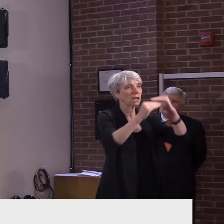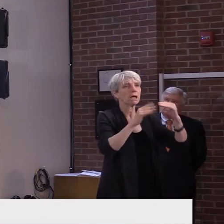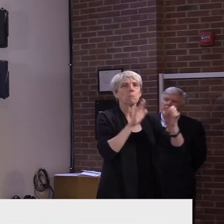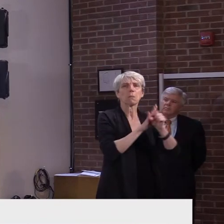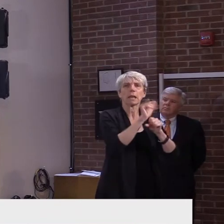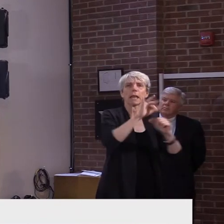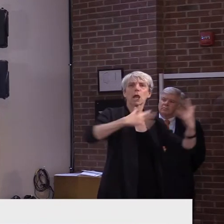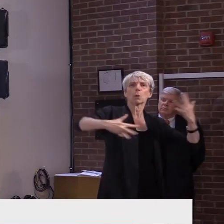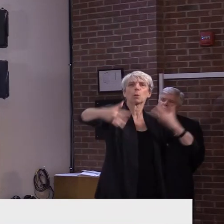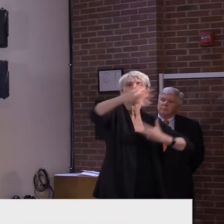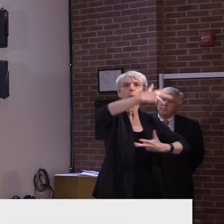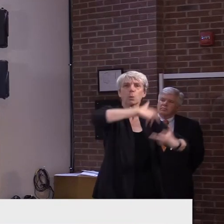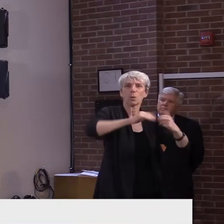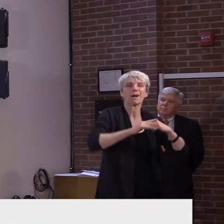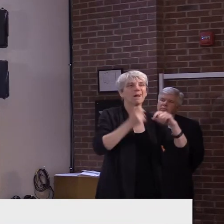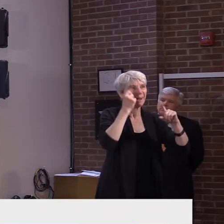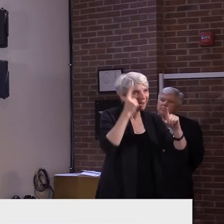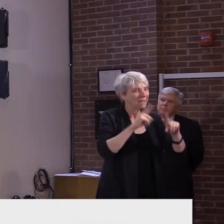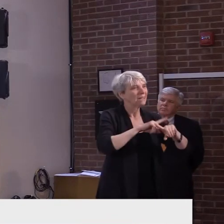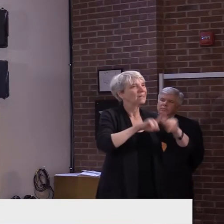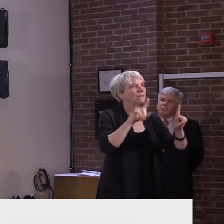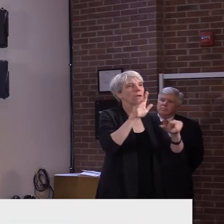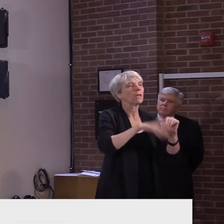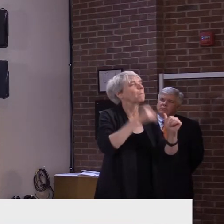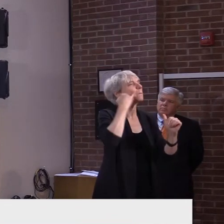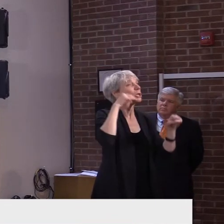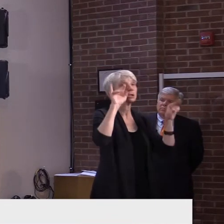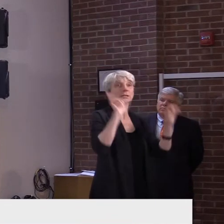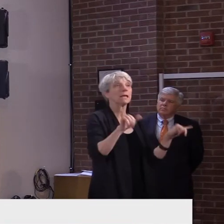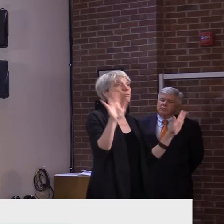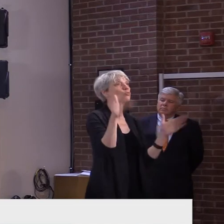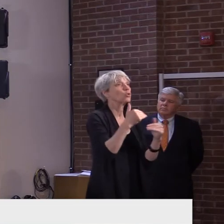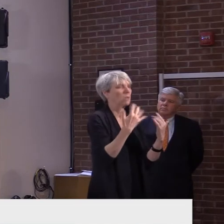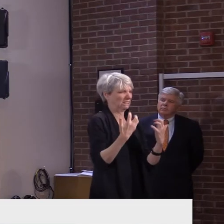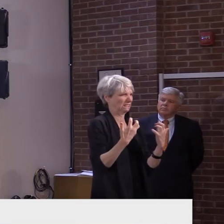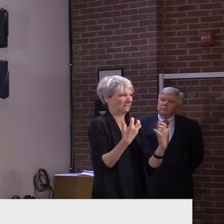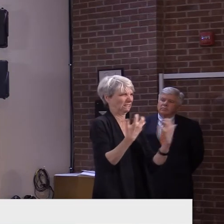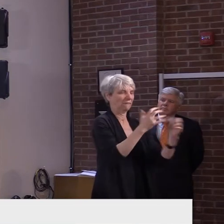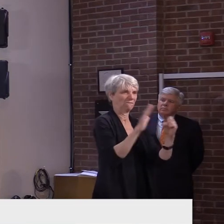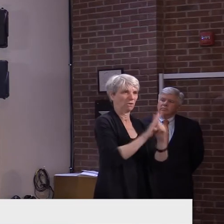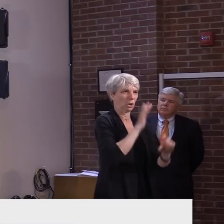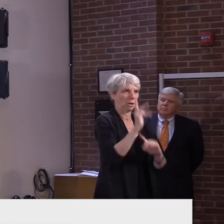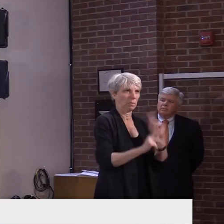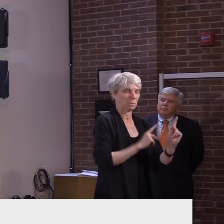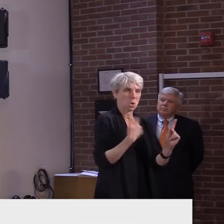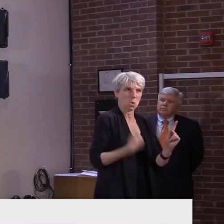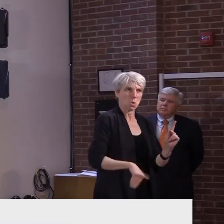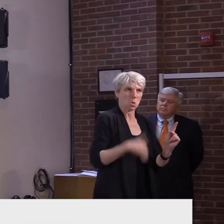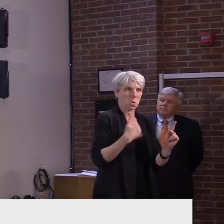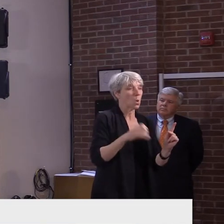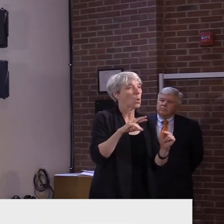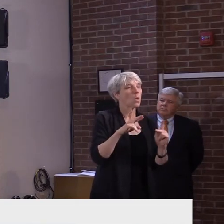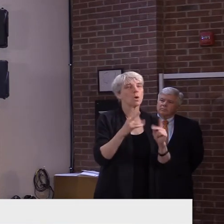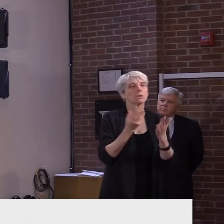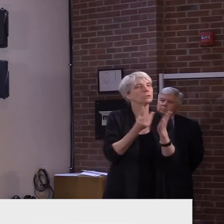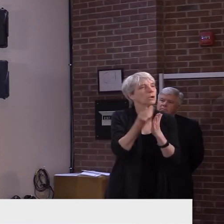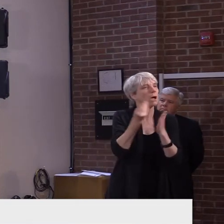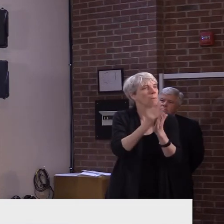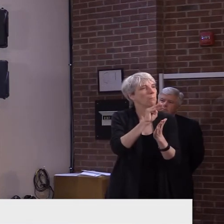talk here attended by the general public and it was a full house. or if I was in a busy shopping